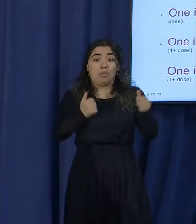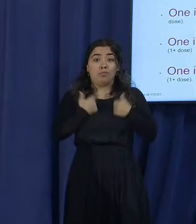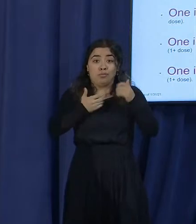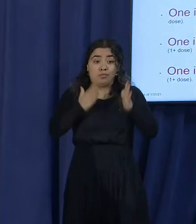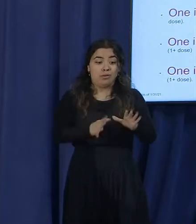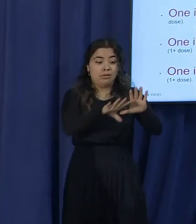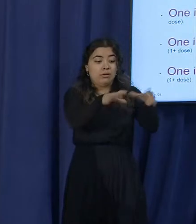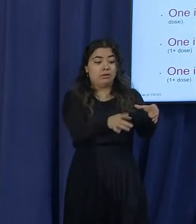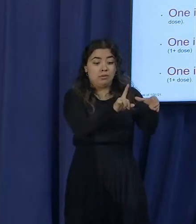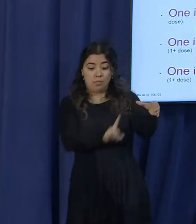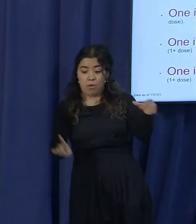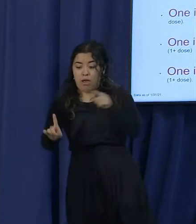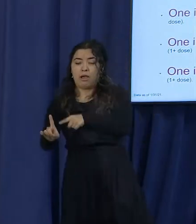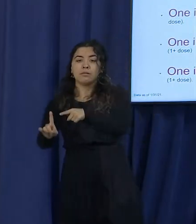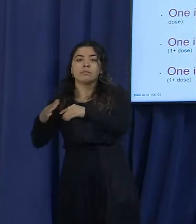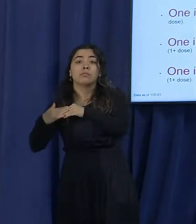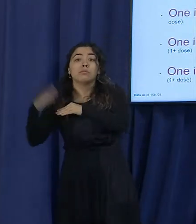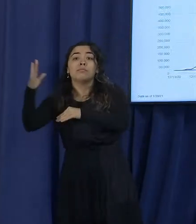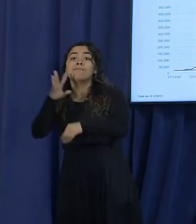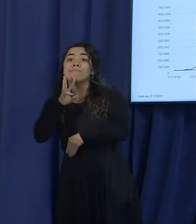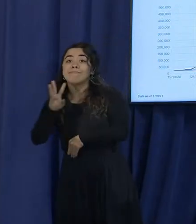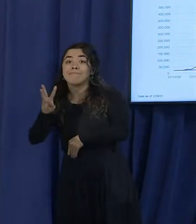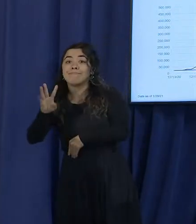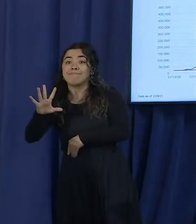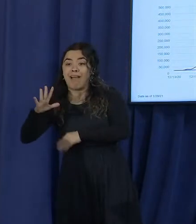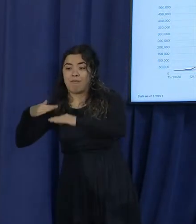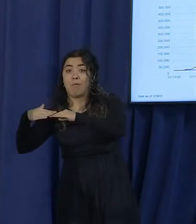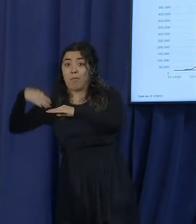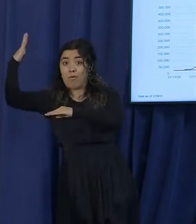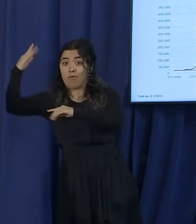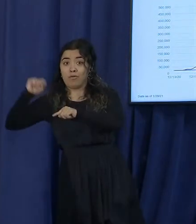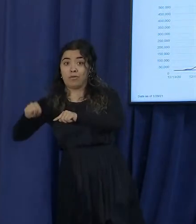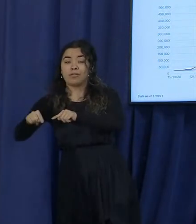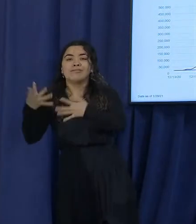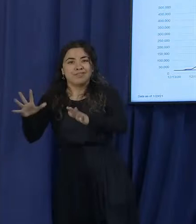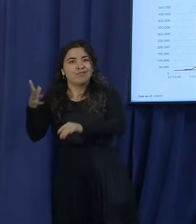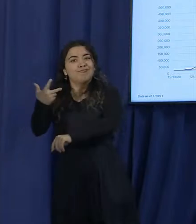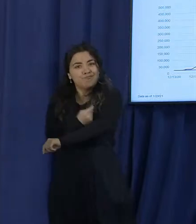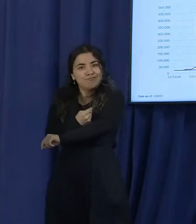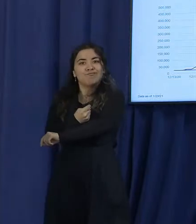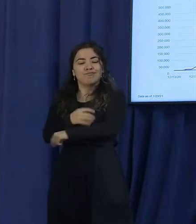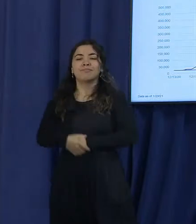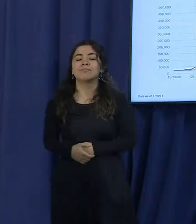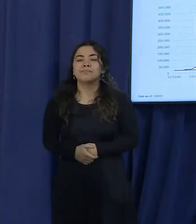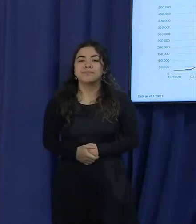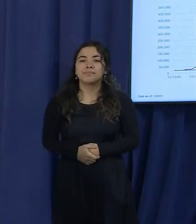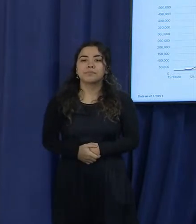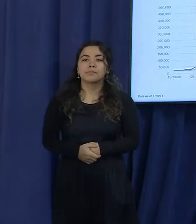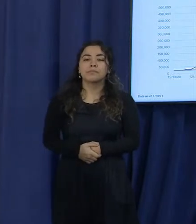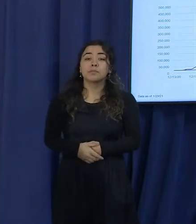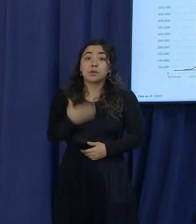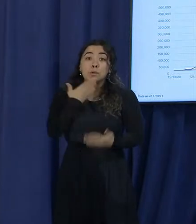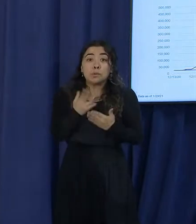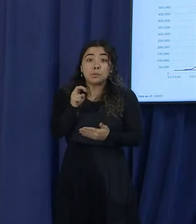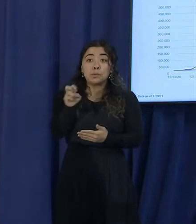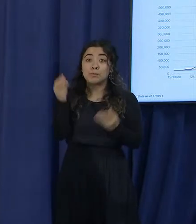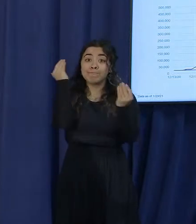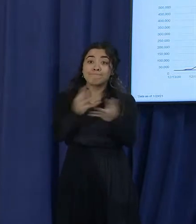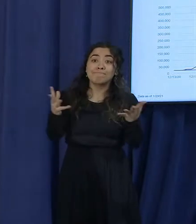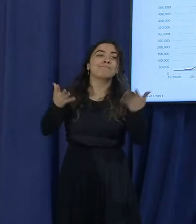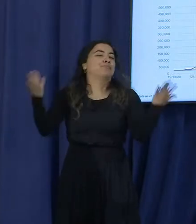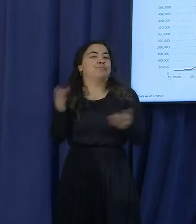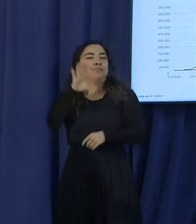age 65 plus who have received the COVID vaccine. And other good news, we've worked really hard here in Chicago